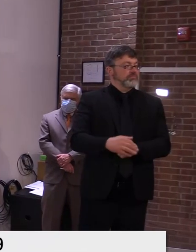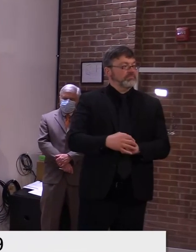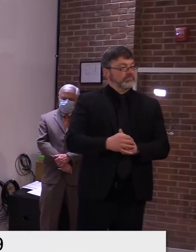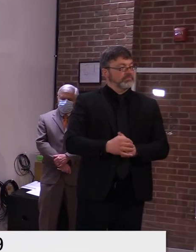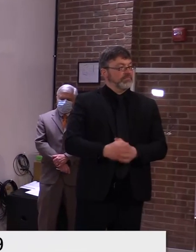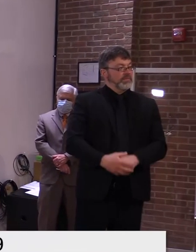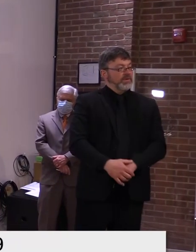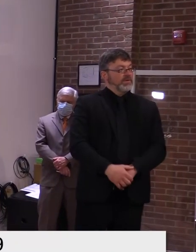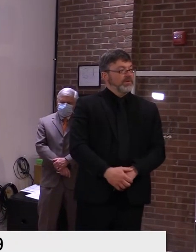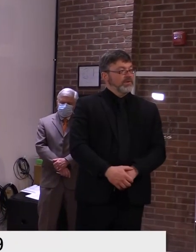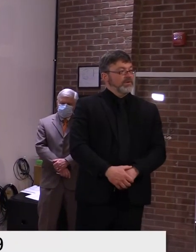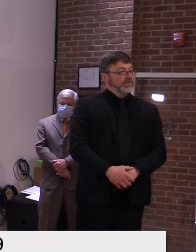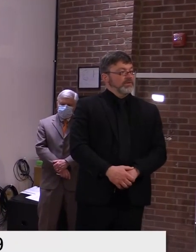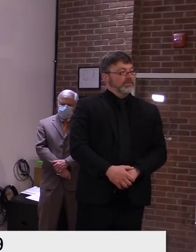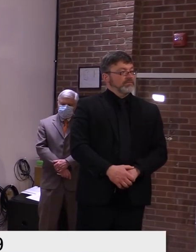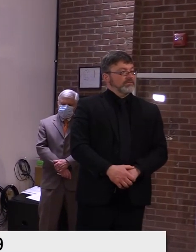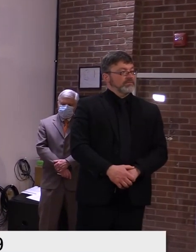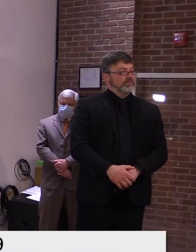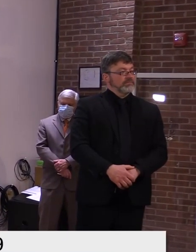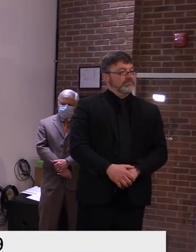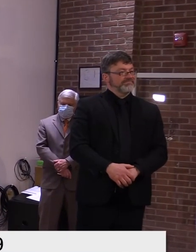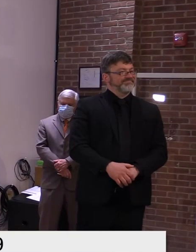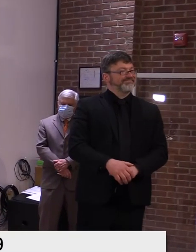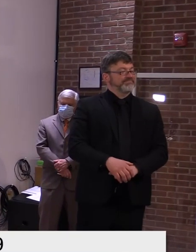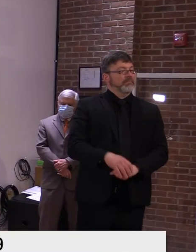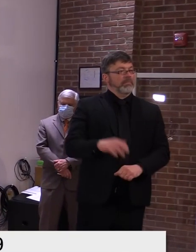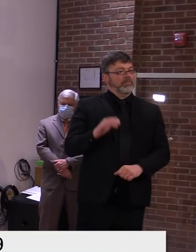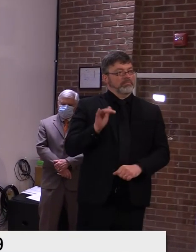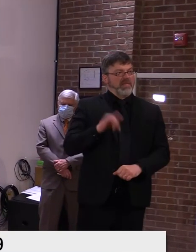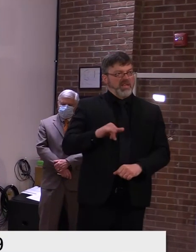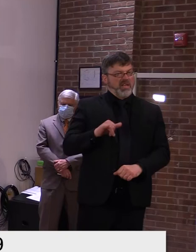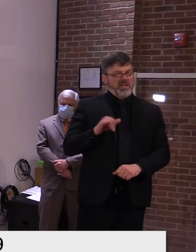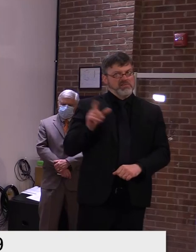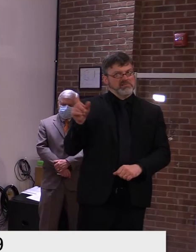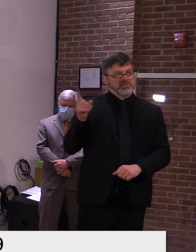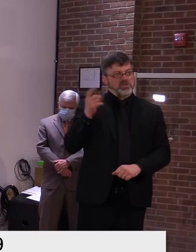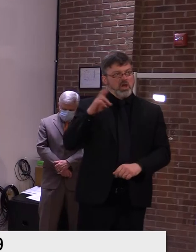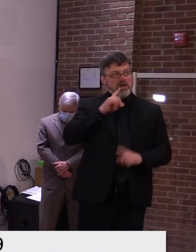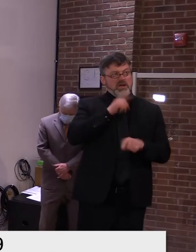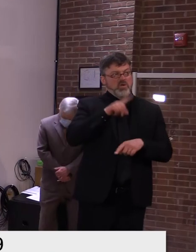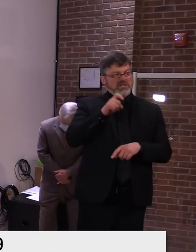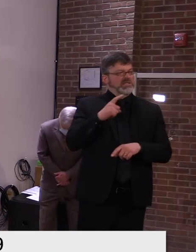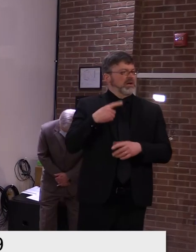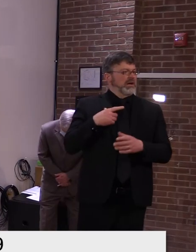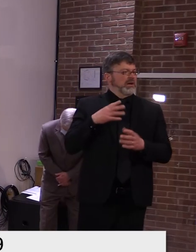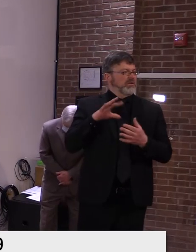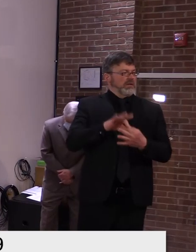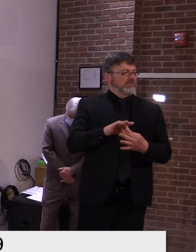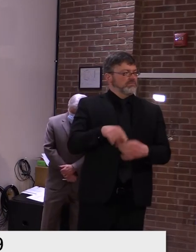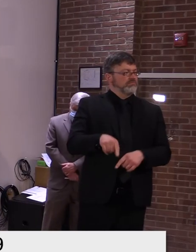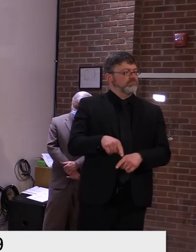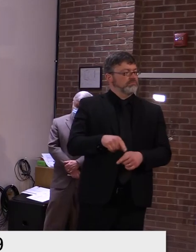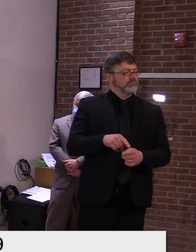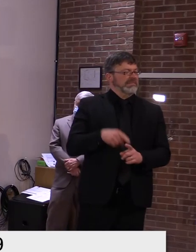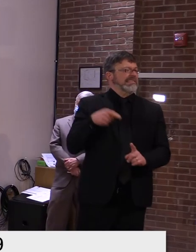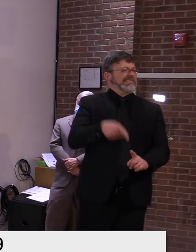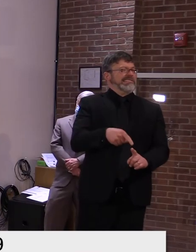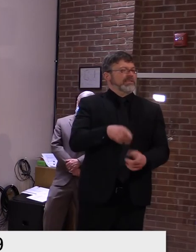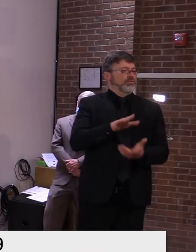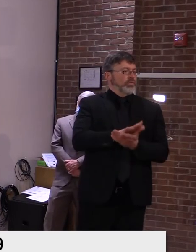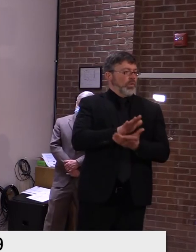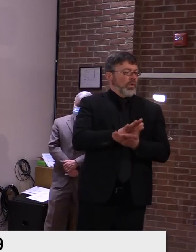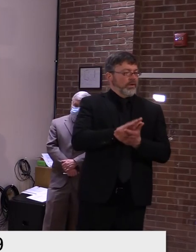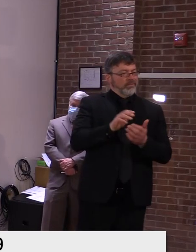some concern in our area and some schools that at some point the